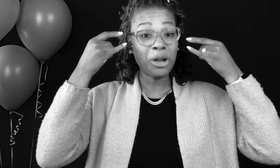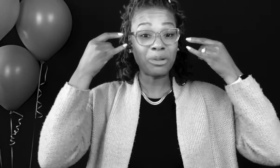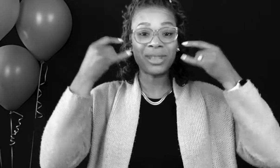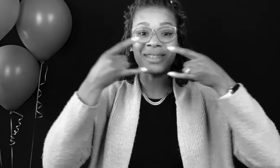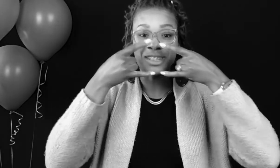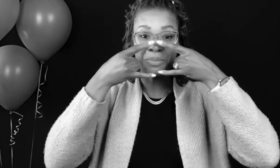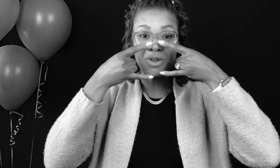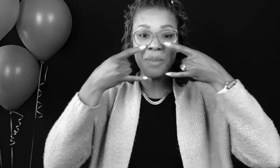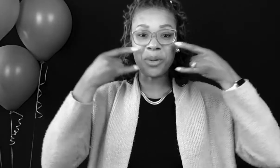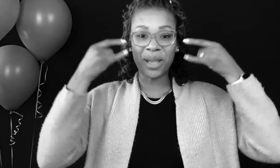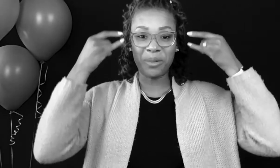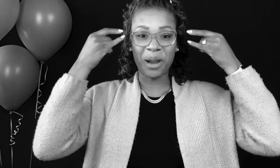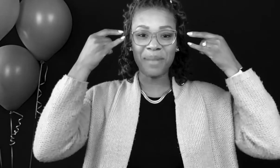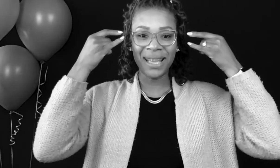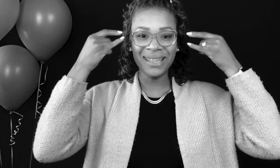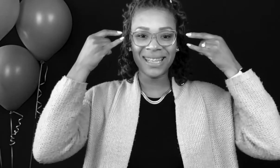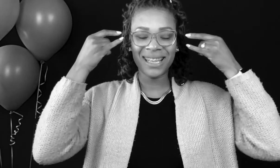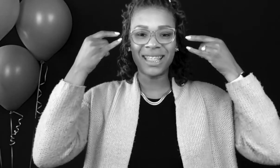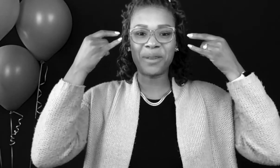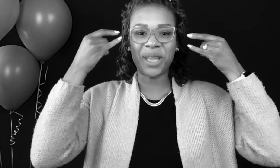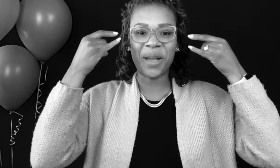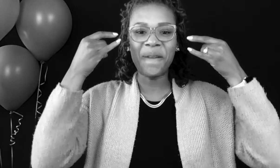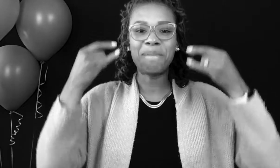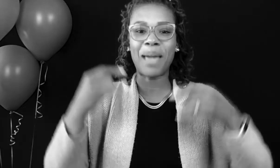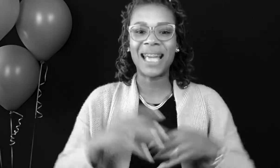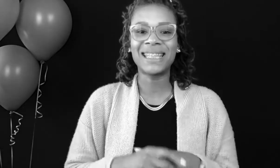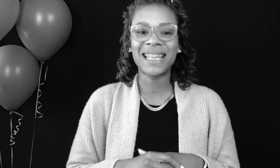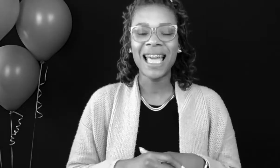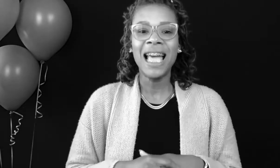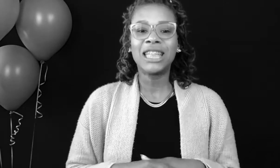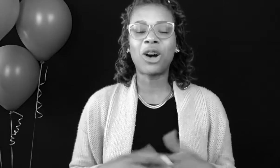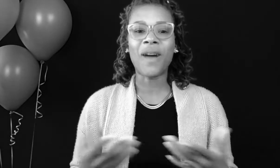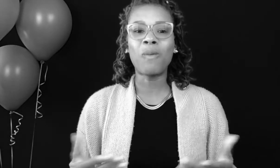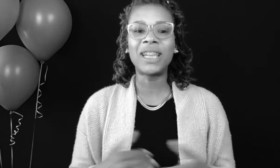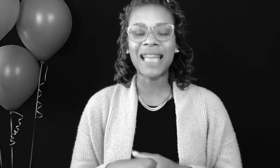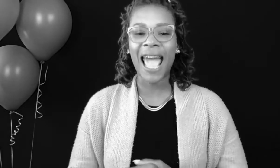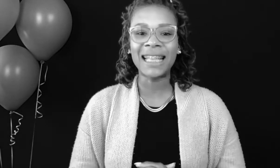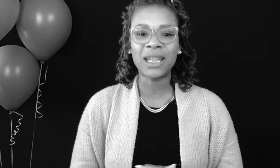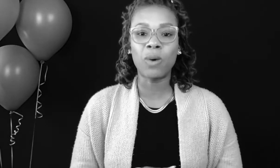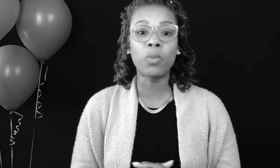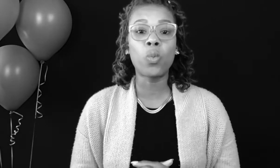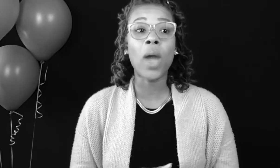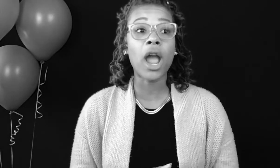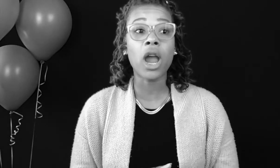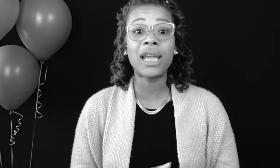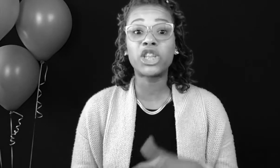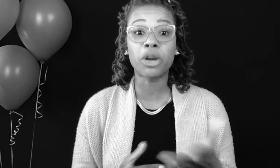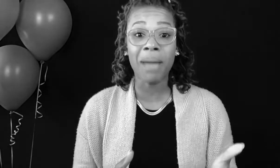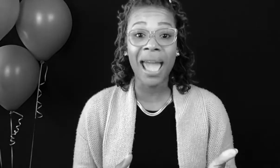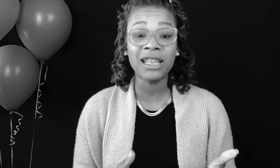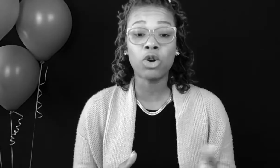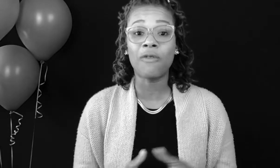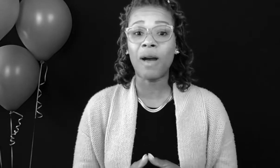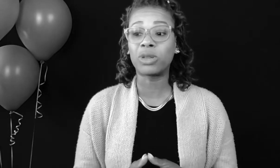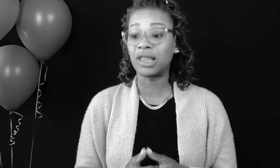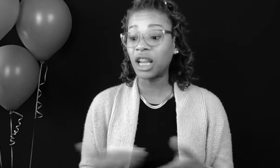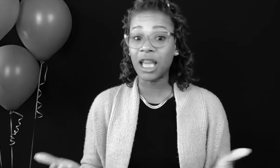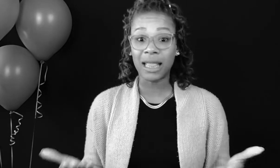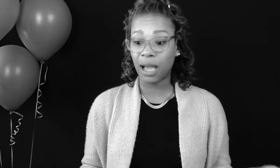since that's the proper way to wear a mask. There we go. Mask. So if I wanted to ask someone, where is your mask? Or if I was looking like, where